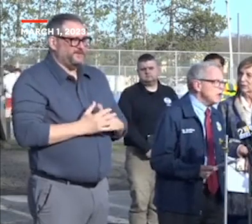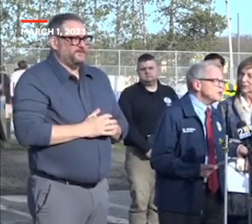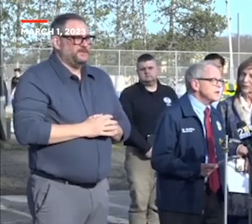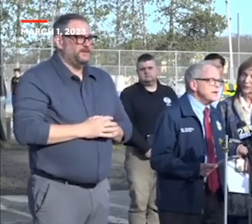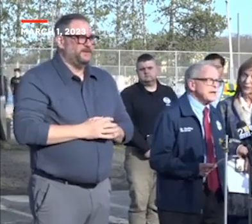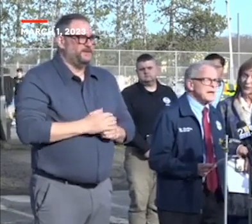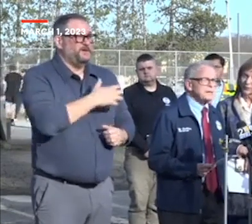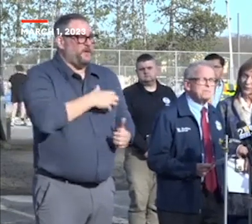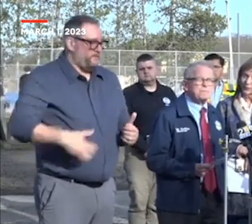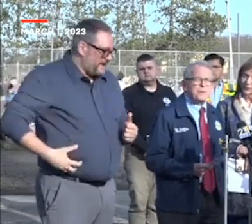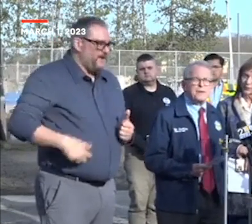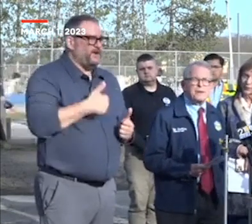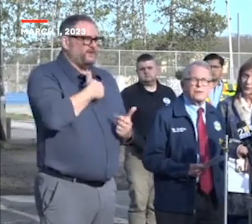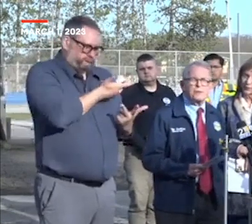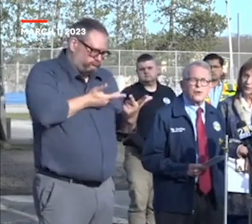had lunch,